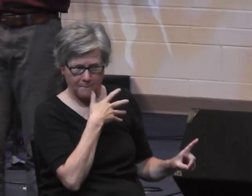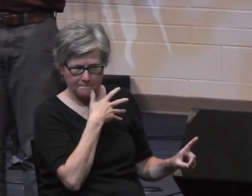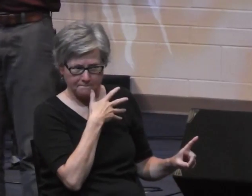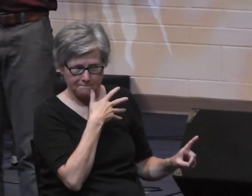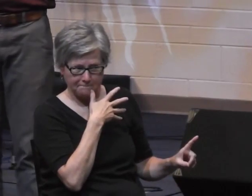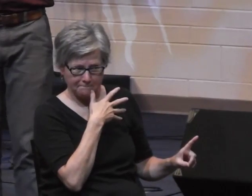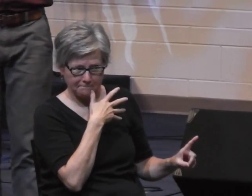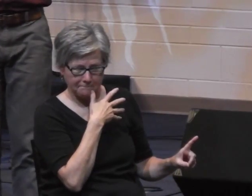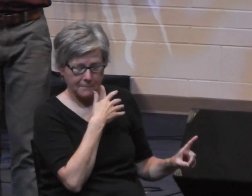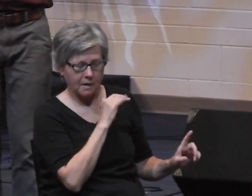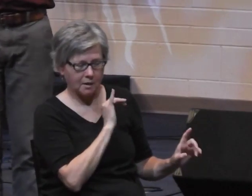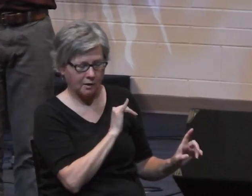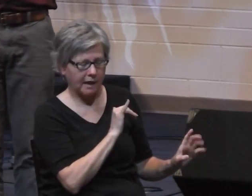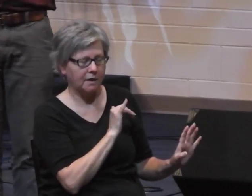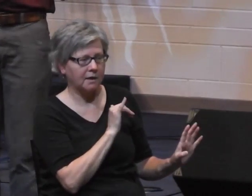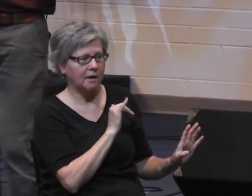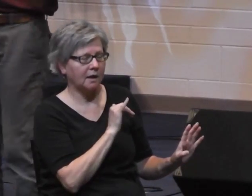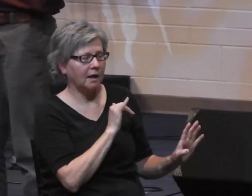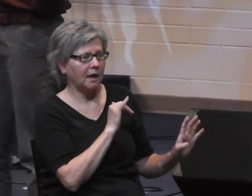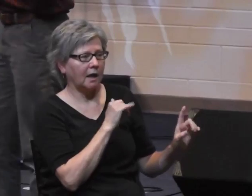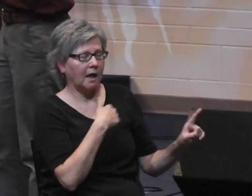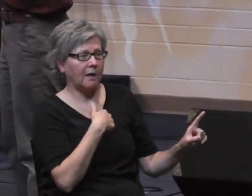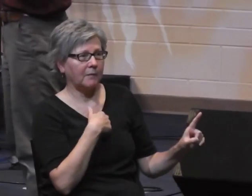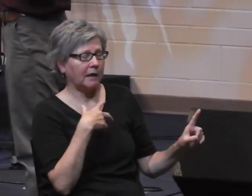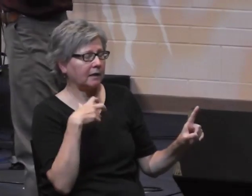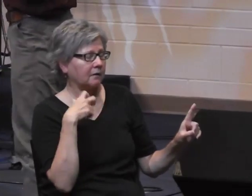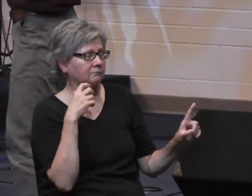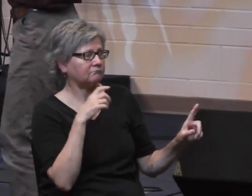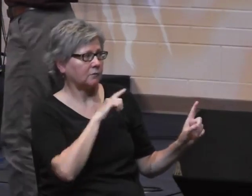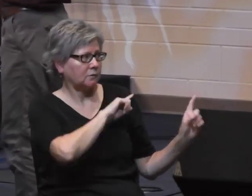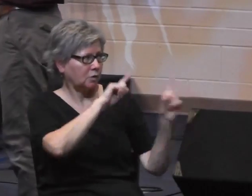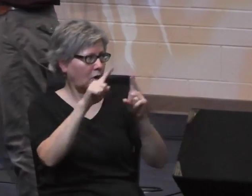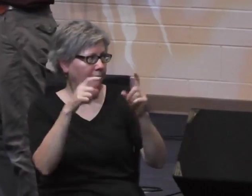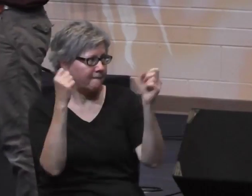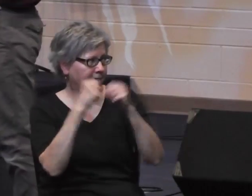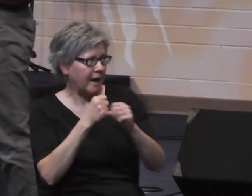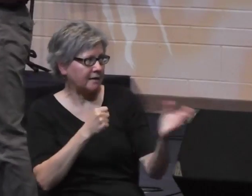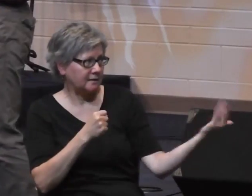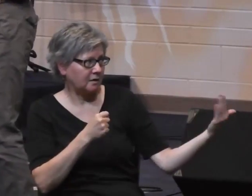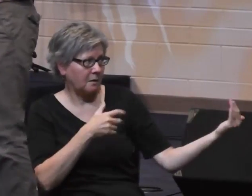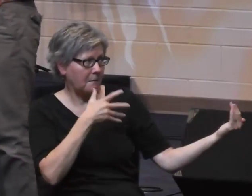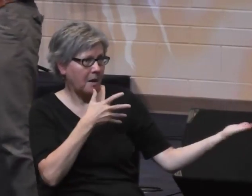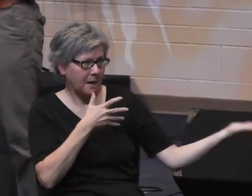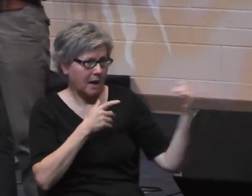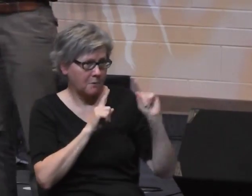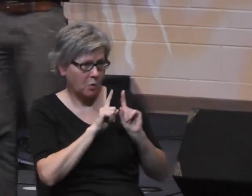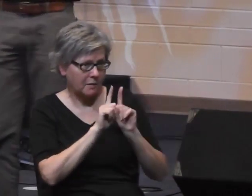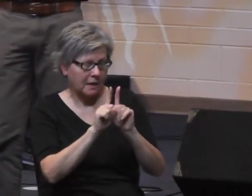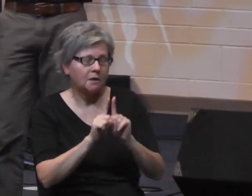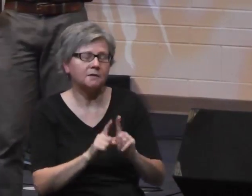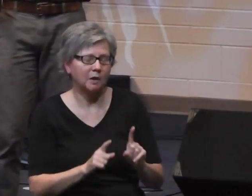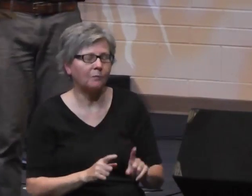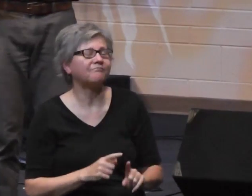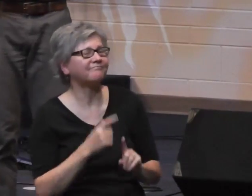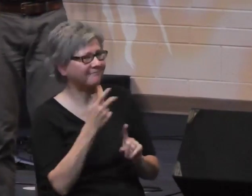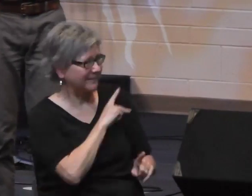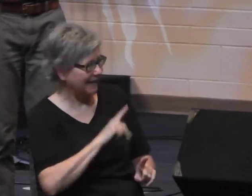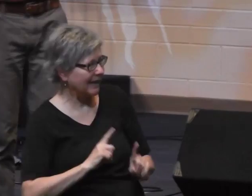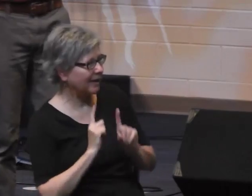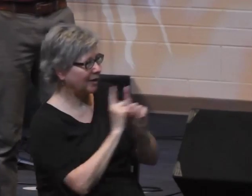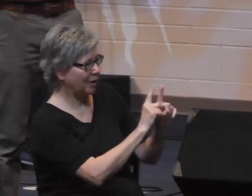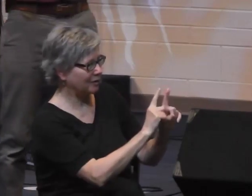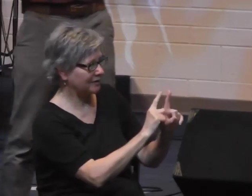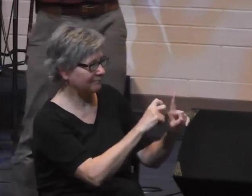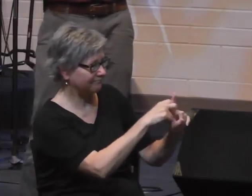I'm going to go pick a fight. Mom. I would go, Arlene, I'm going to go pick a fight. Come with me. he gets his mom and brings her to the